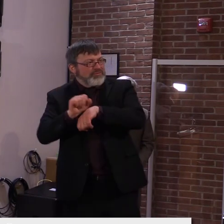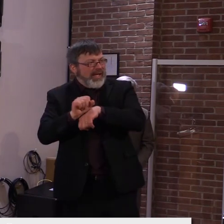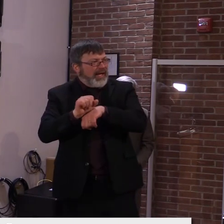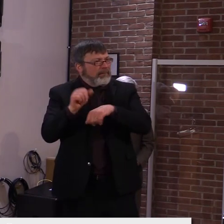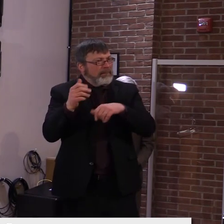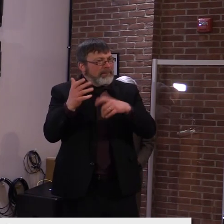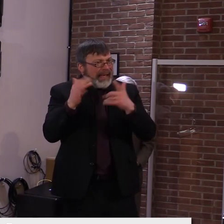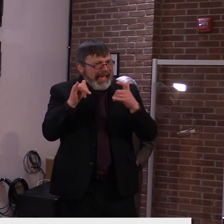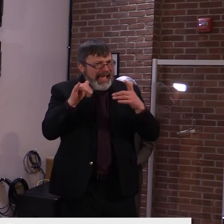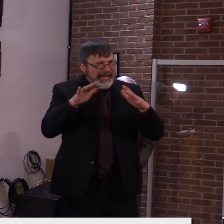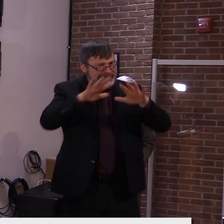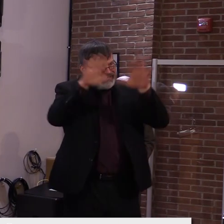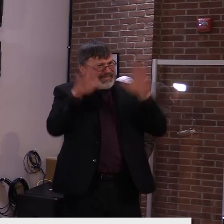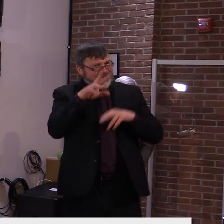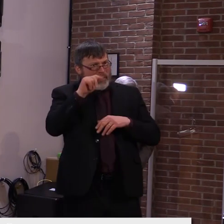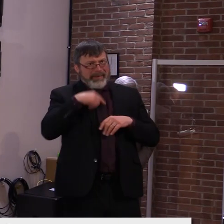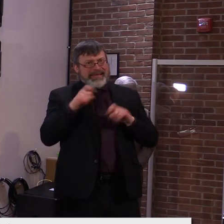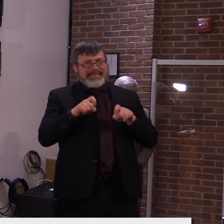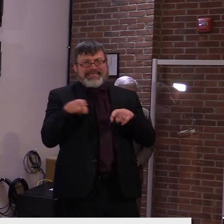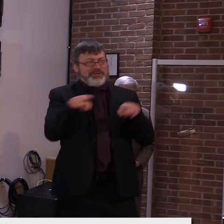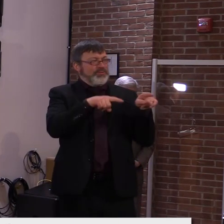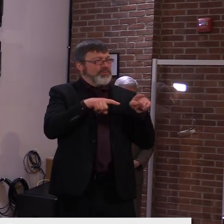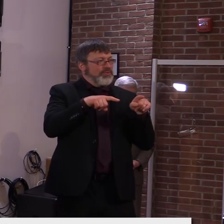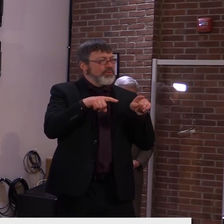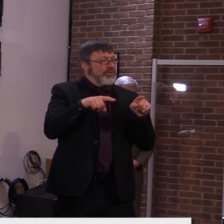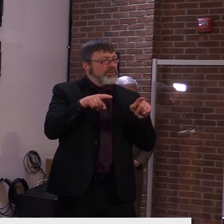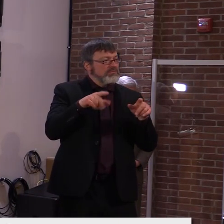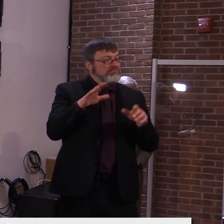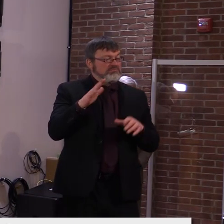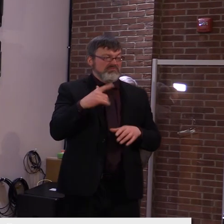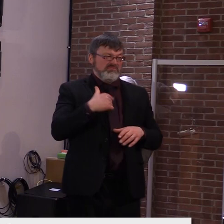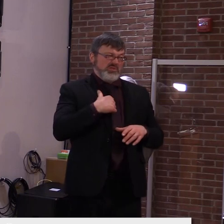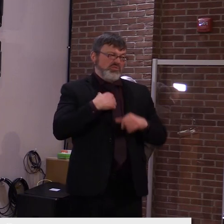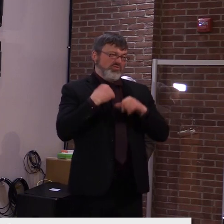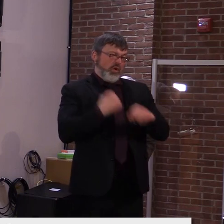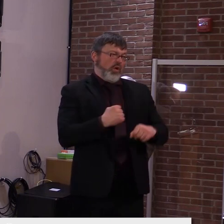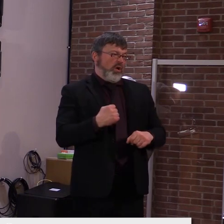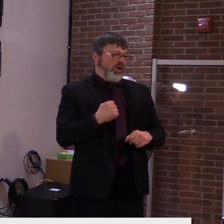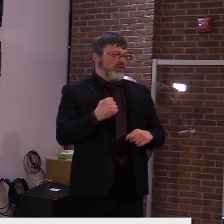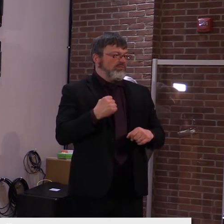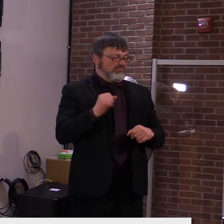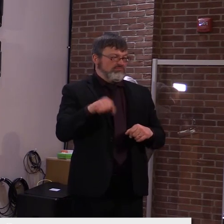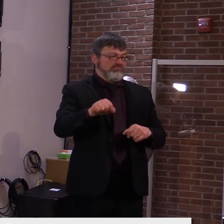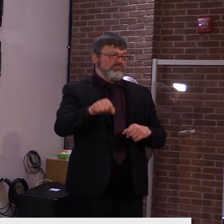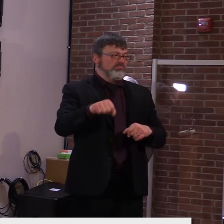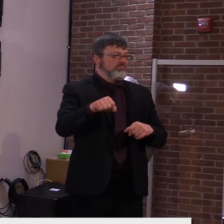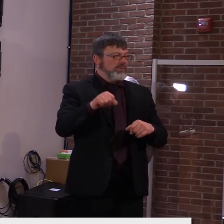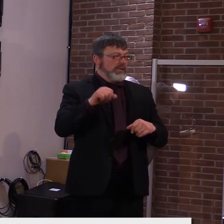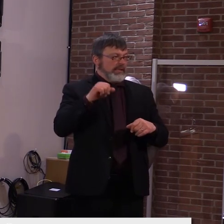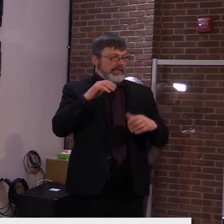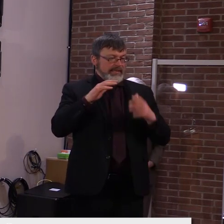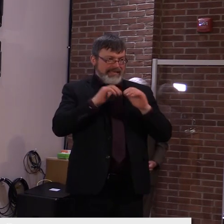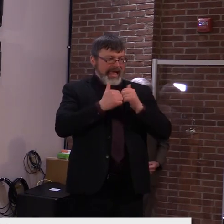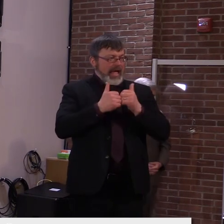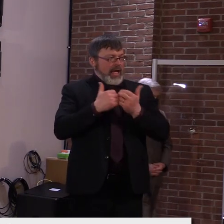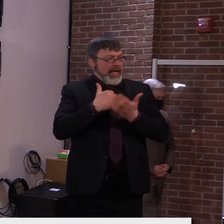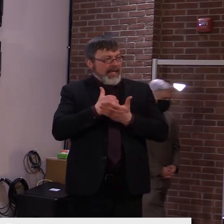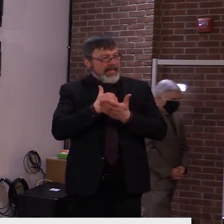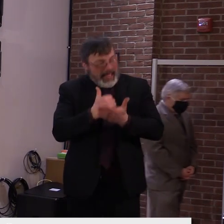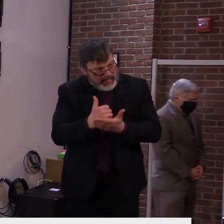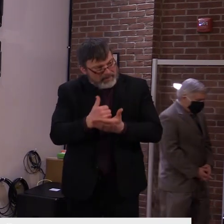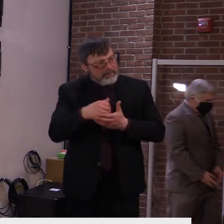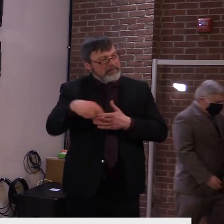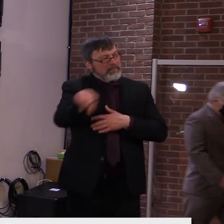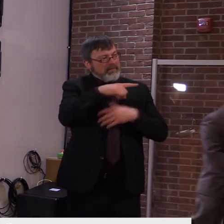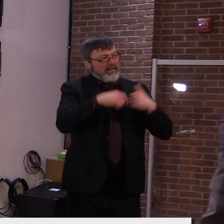and we still believe, that this would help us gain the demographic, the expanded demographic that we need,